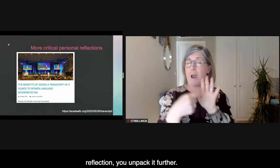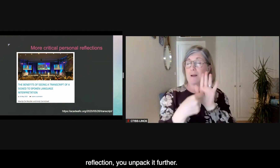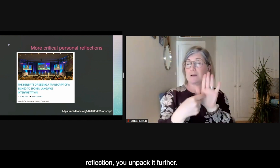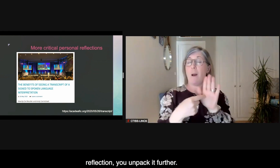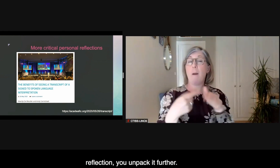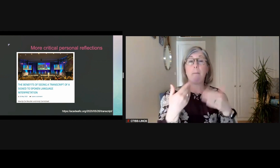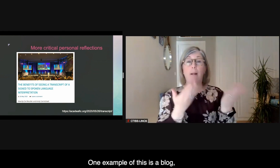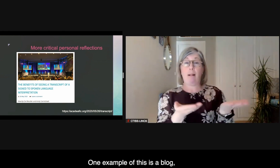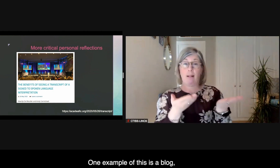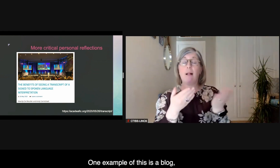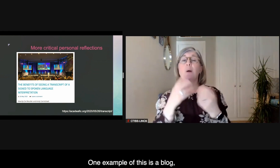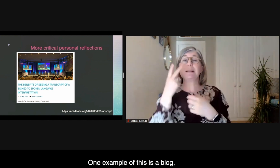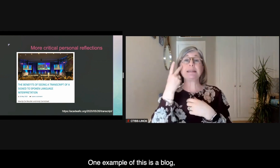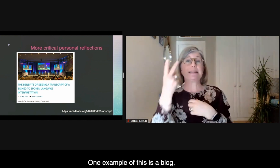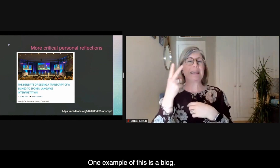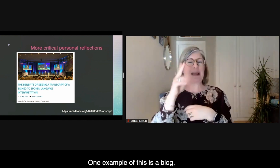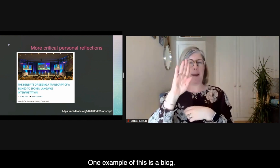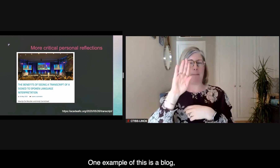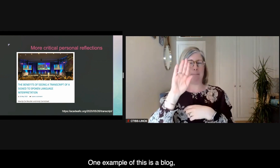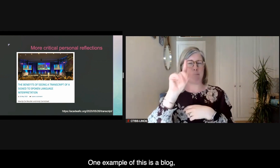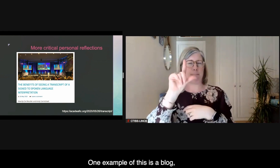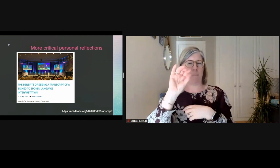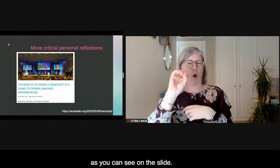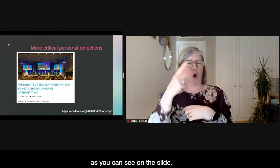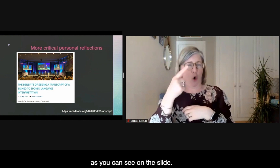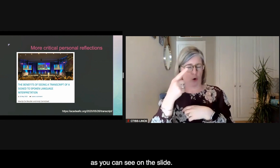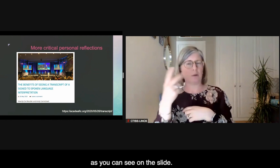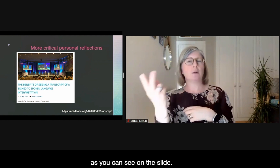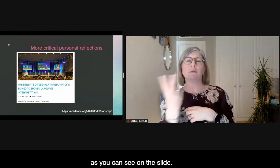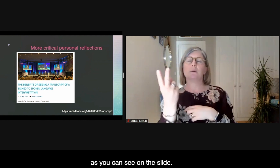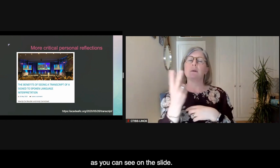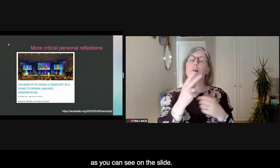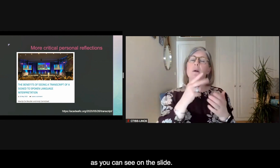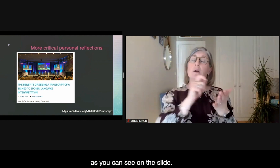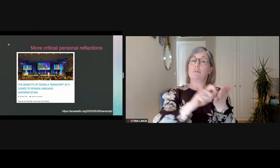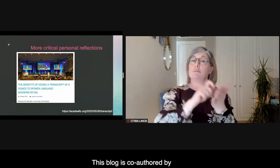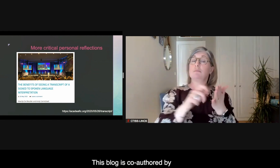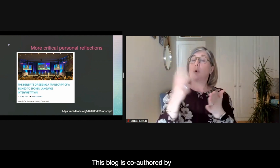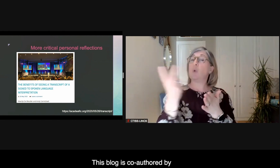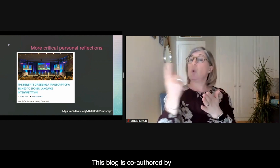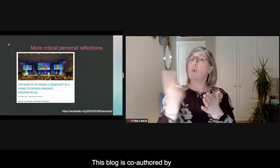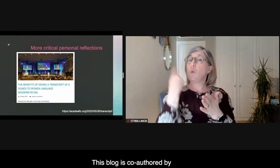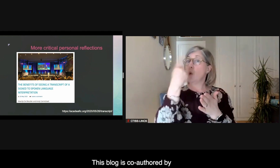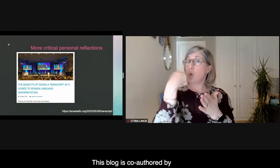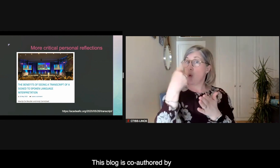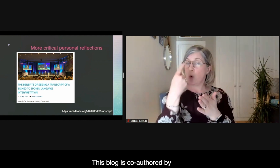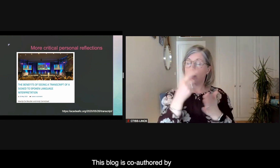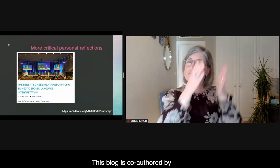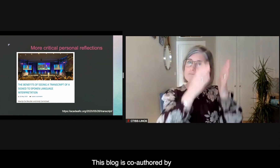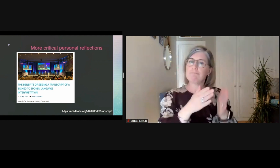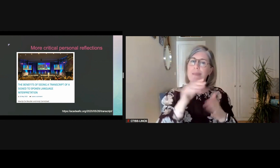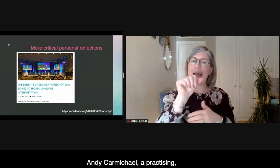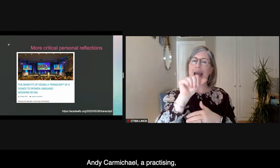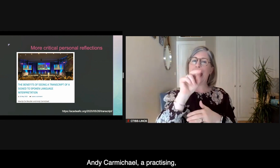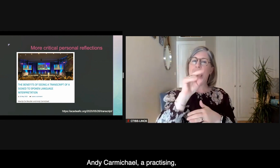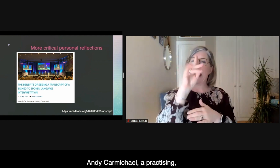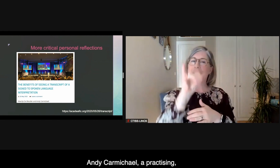personal reflection, you unpack it further. One example of this is a blog, as you can see on this slide. This blog